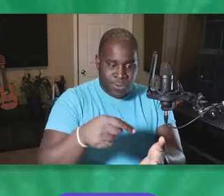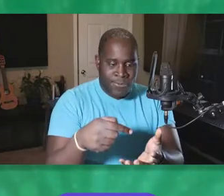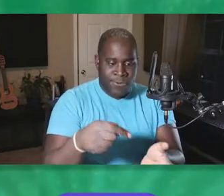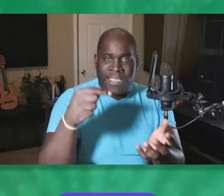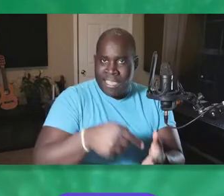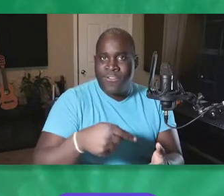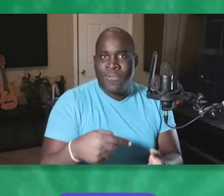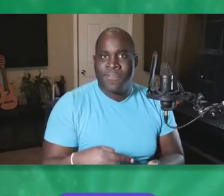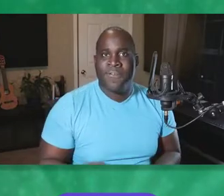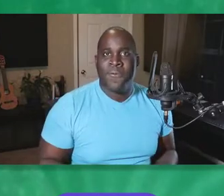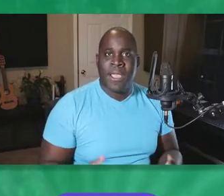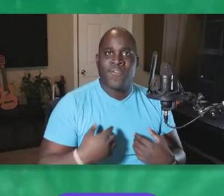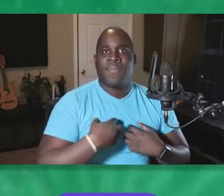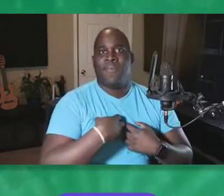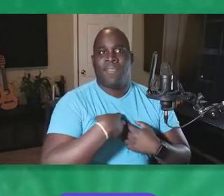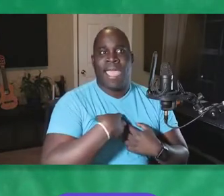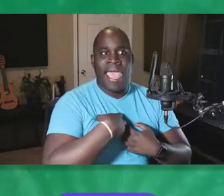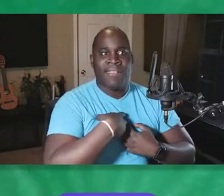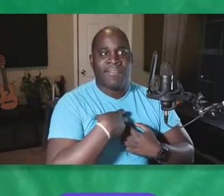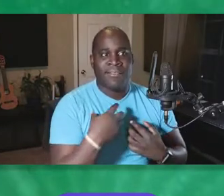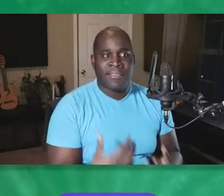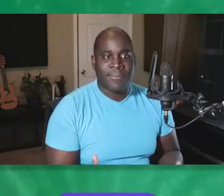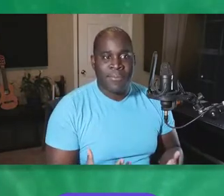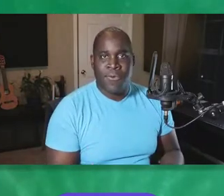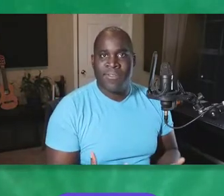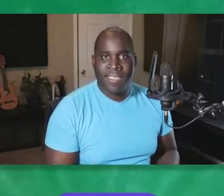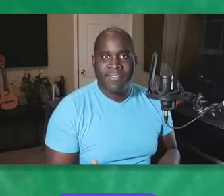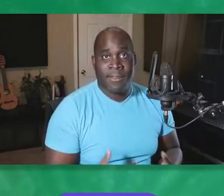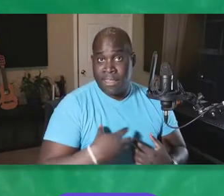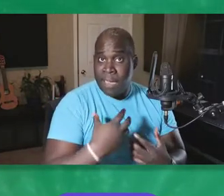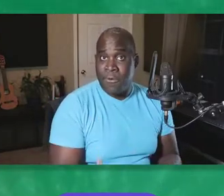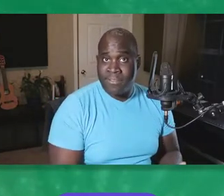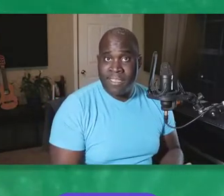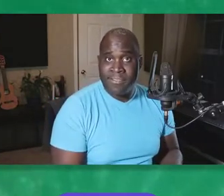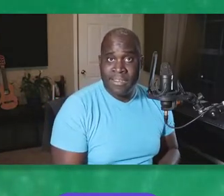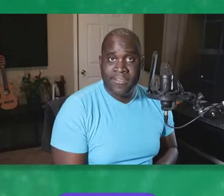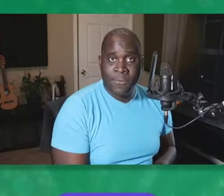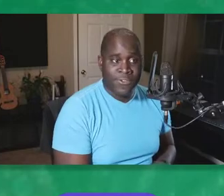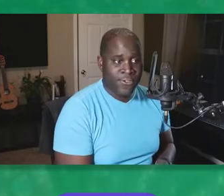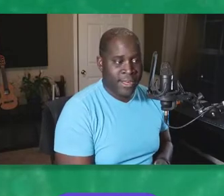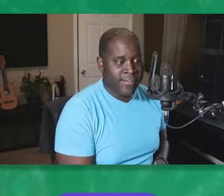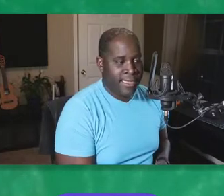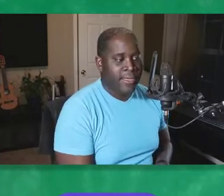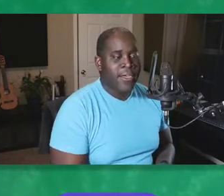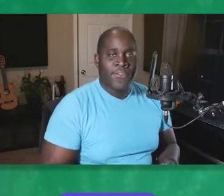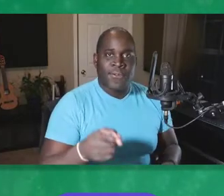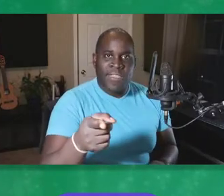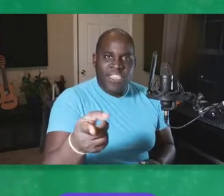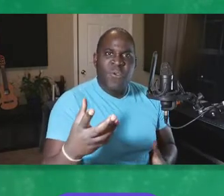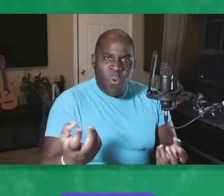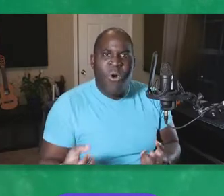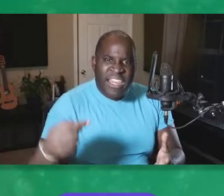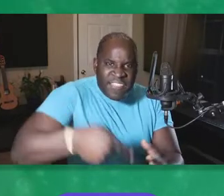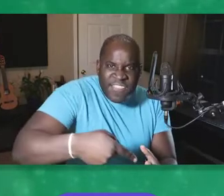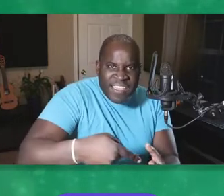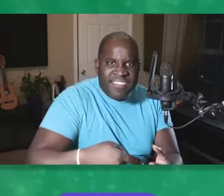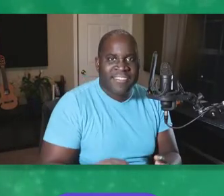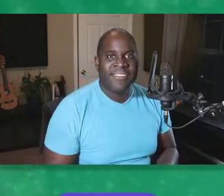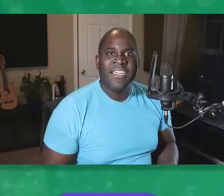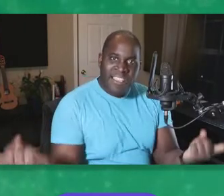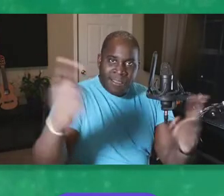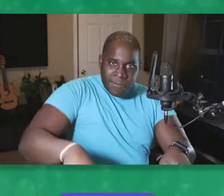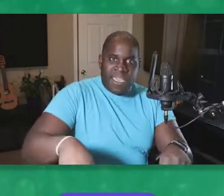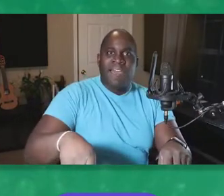like descriptors into the situation that adds a little bit more intensity, a lot more intensity into what she's trying to say. So it's like, you wanted